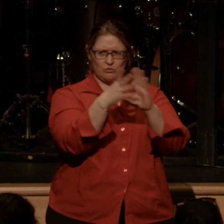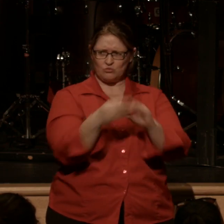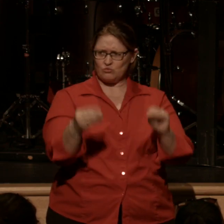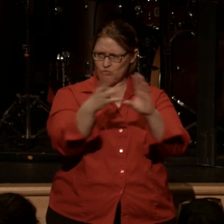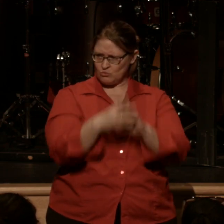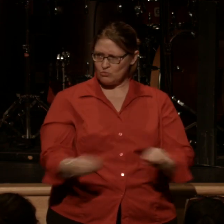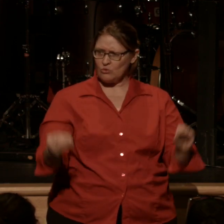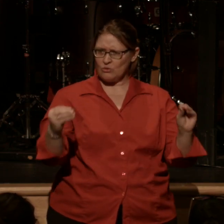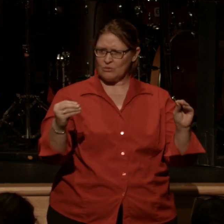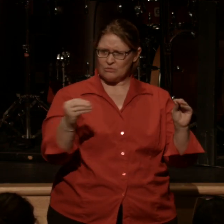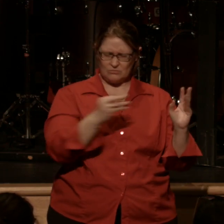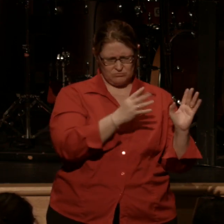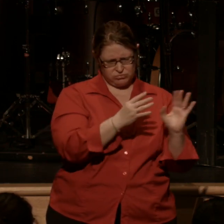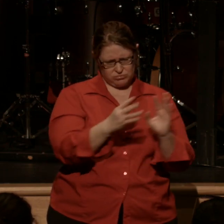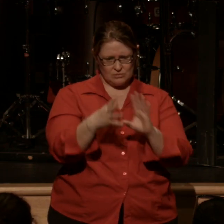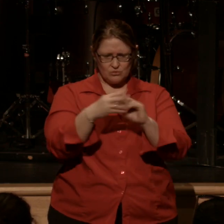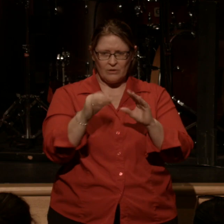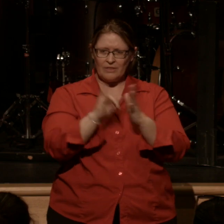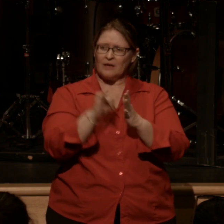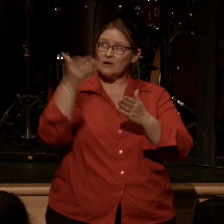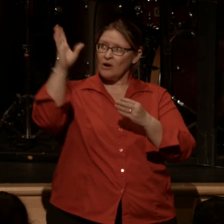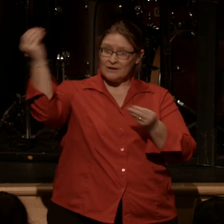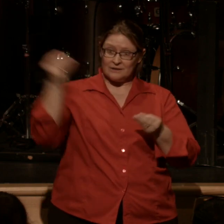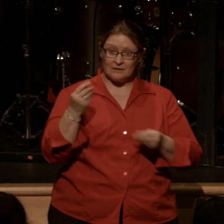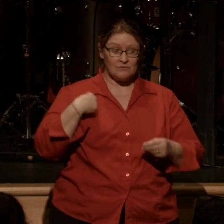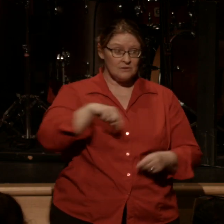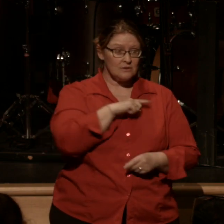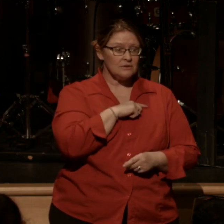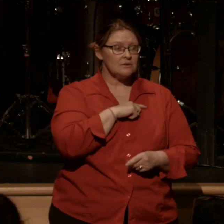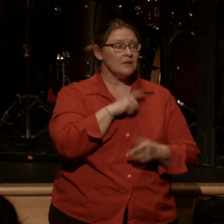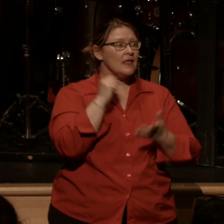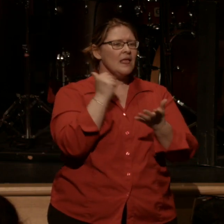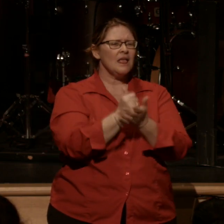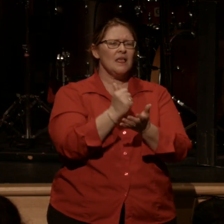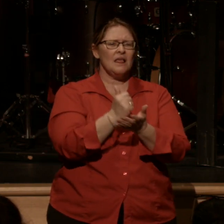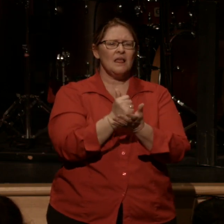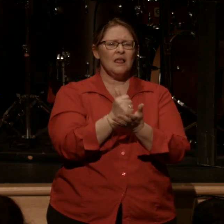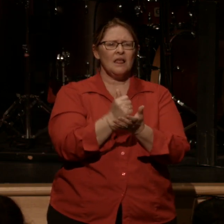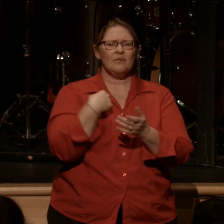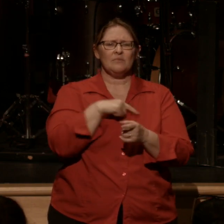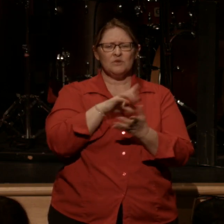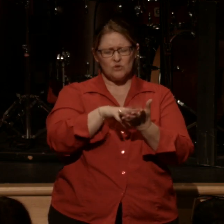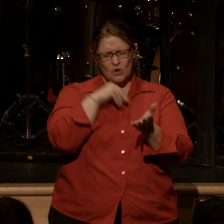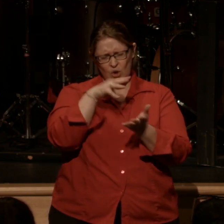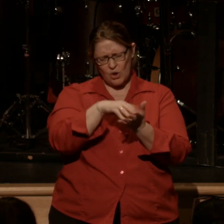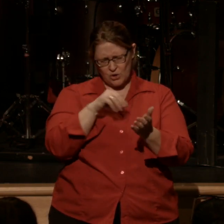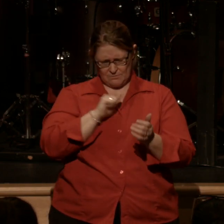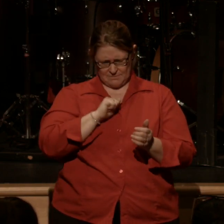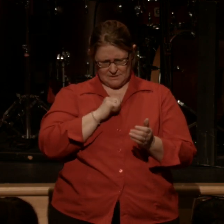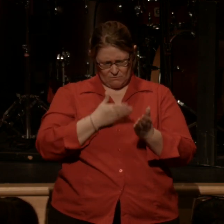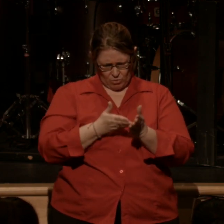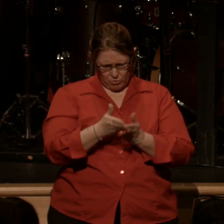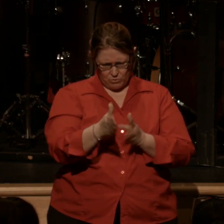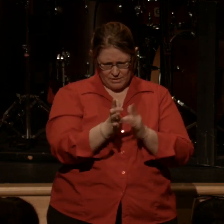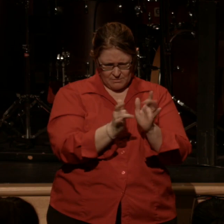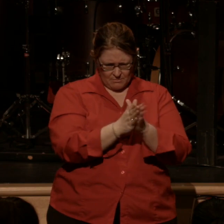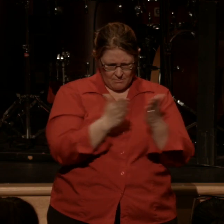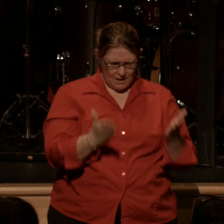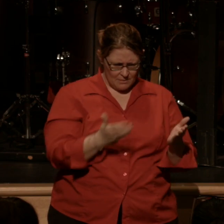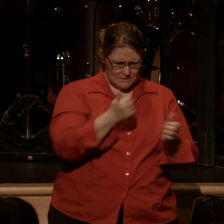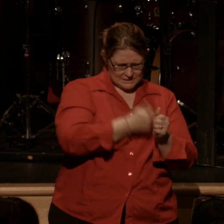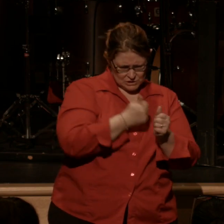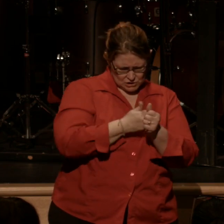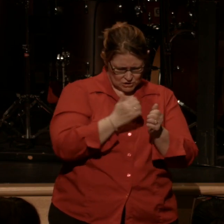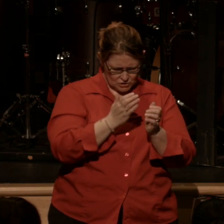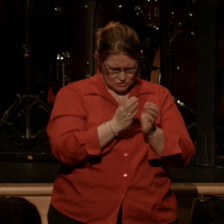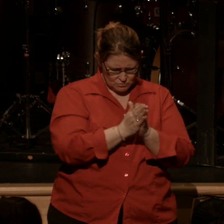story, a redemptive story that God's given to us. And helping to learn ourselves through the Bible as one book can be helpful as